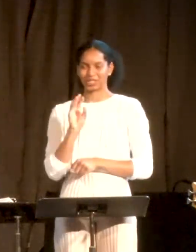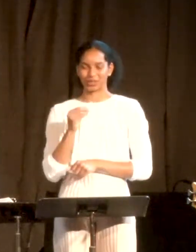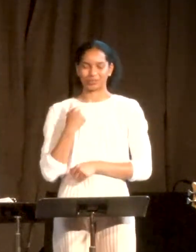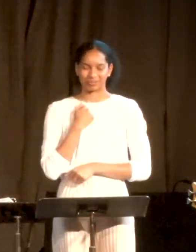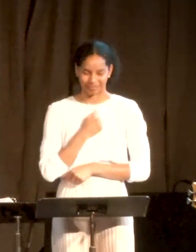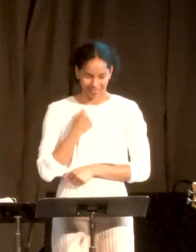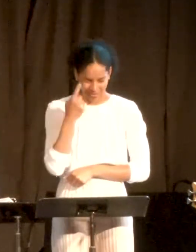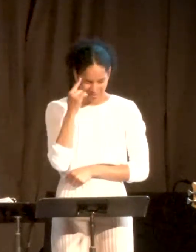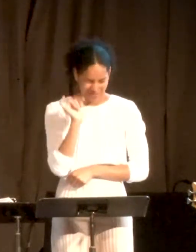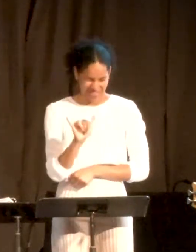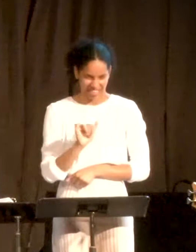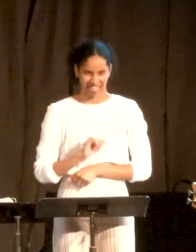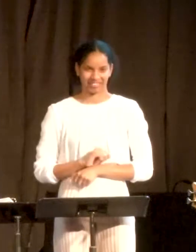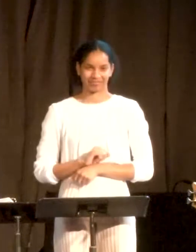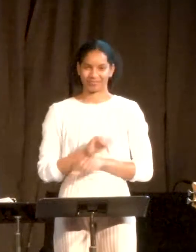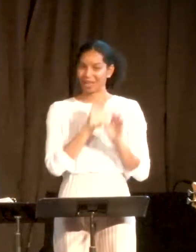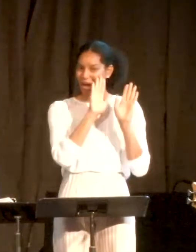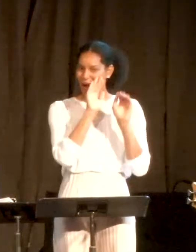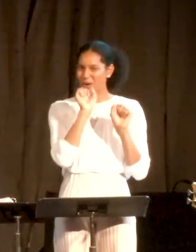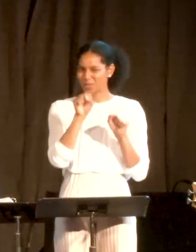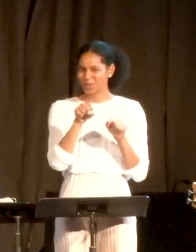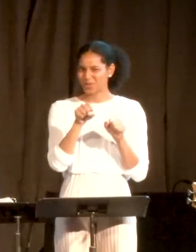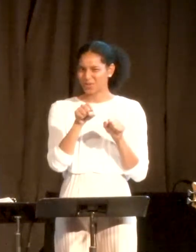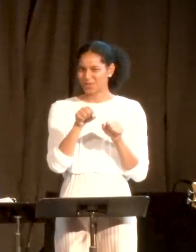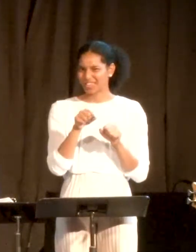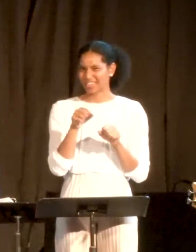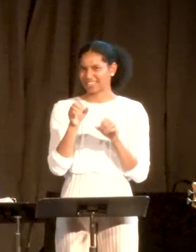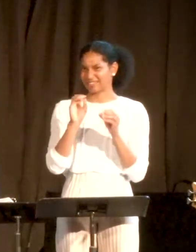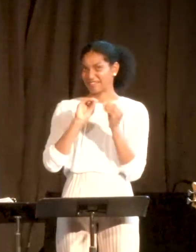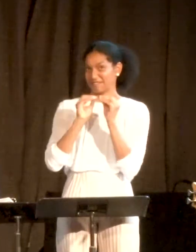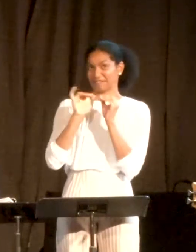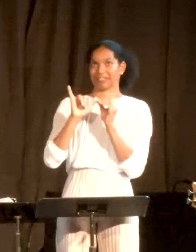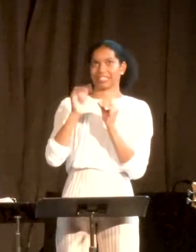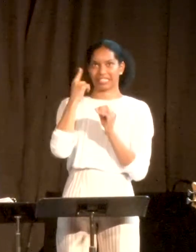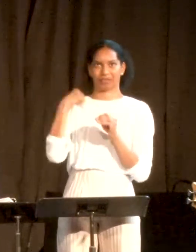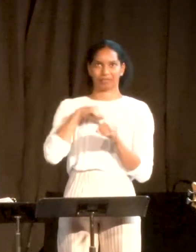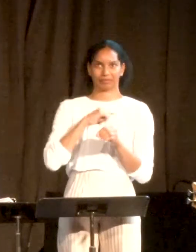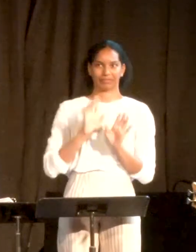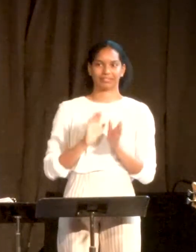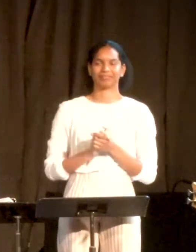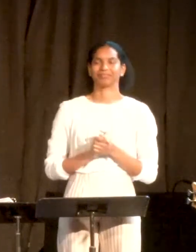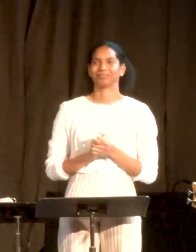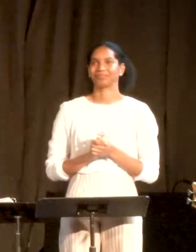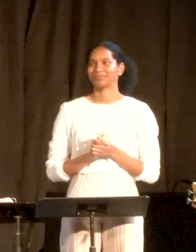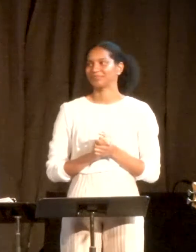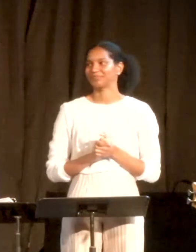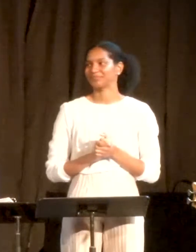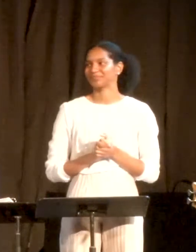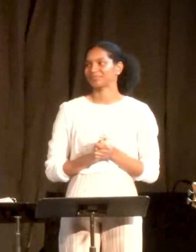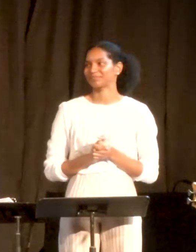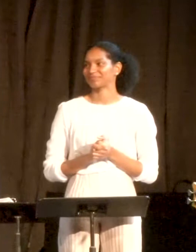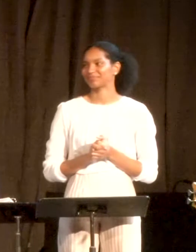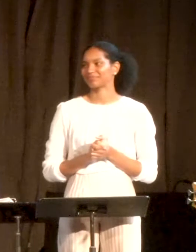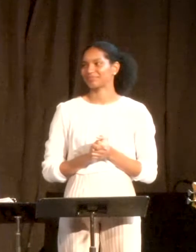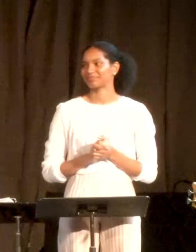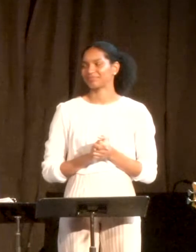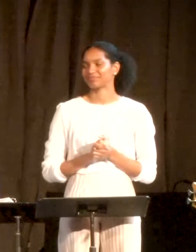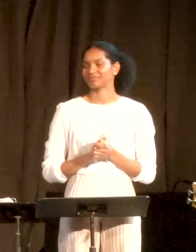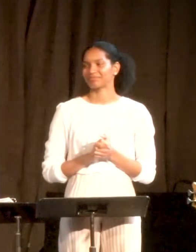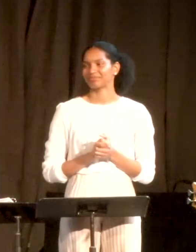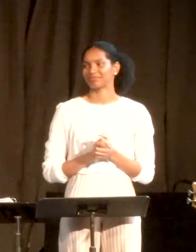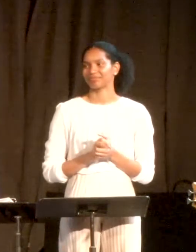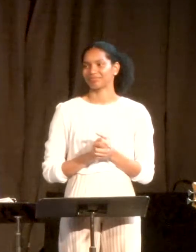apologies for that, and I hope we can finally get that fixed. Finally get that fixed.